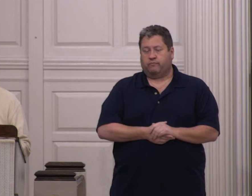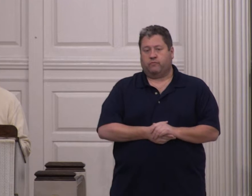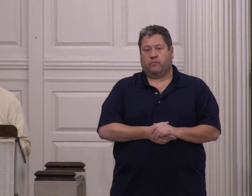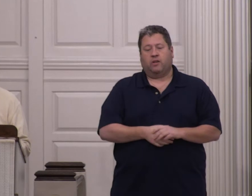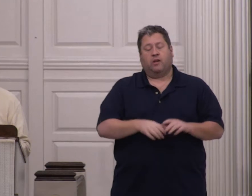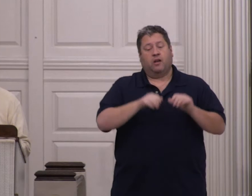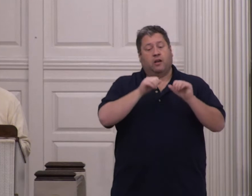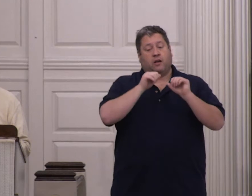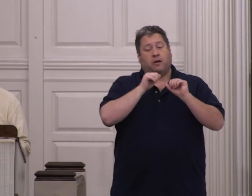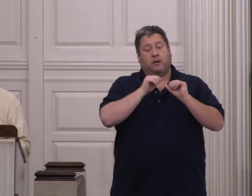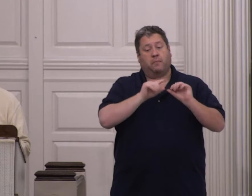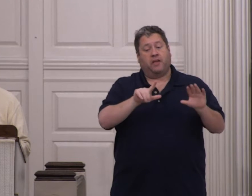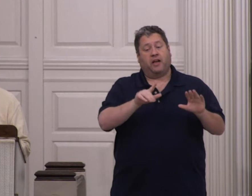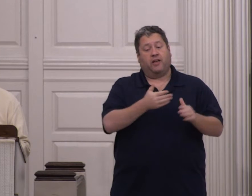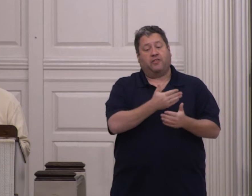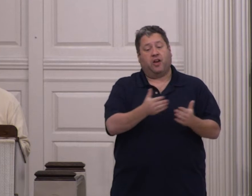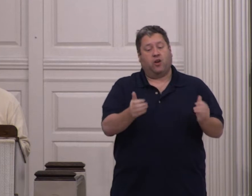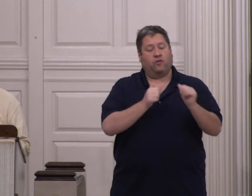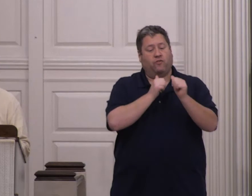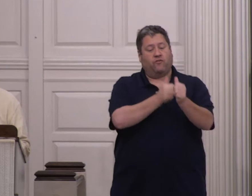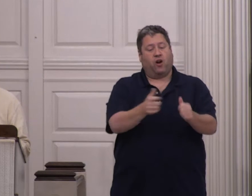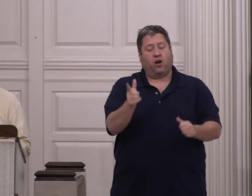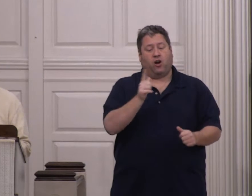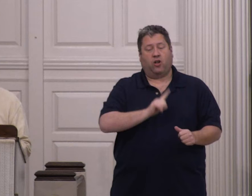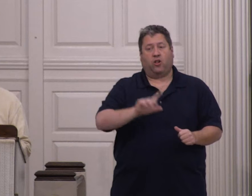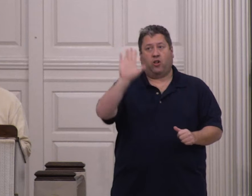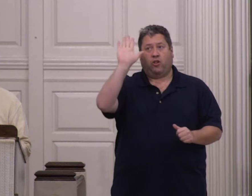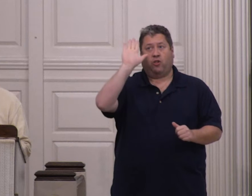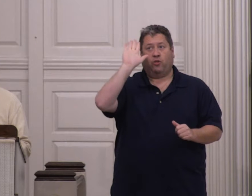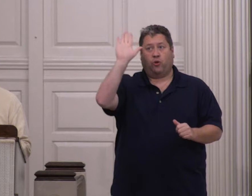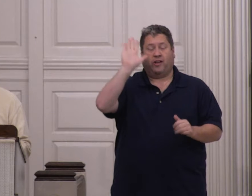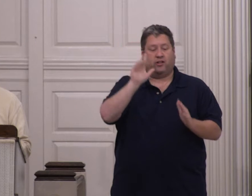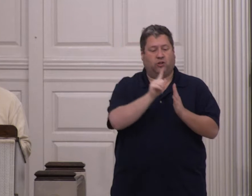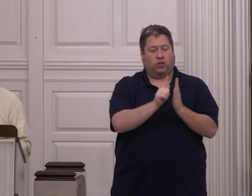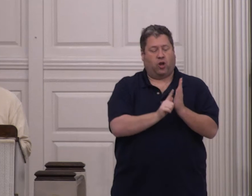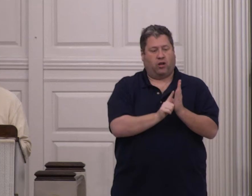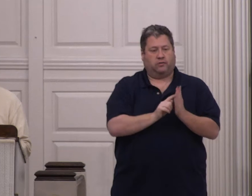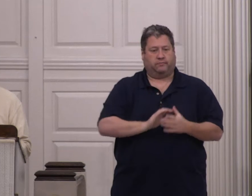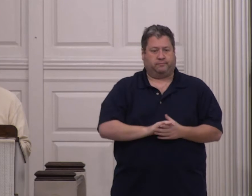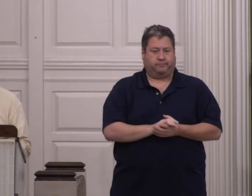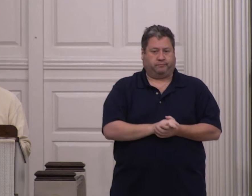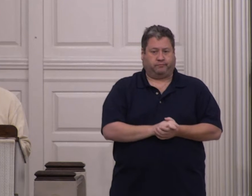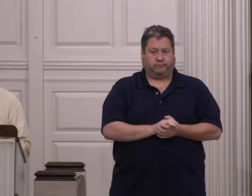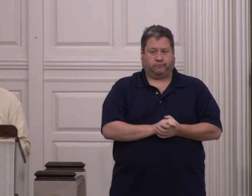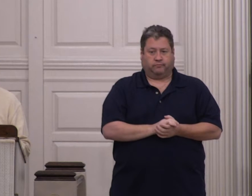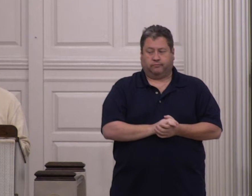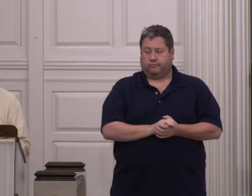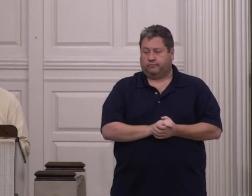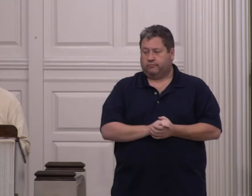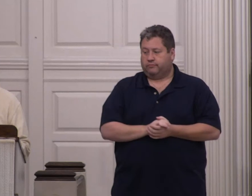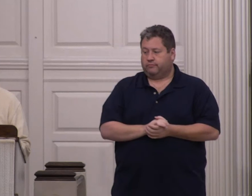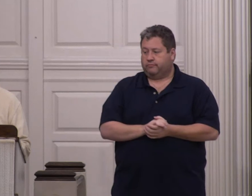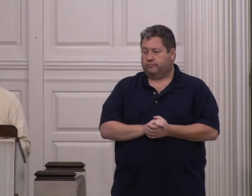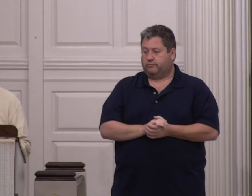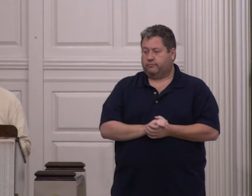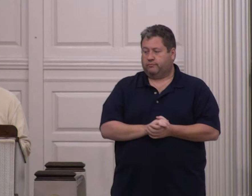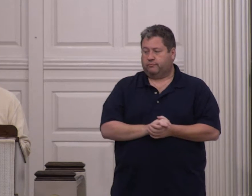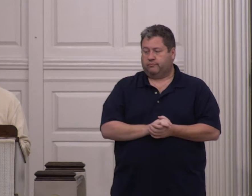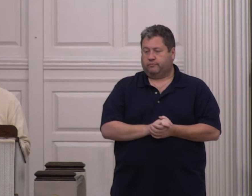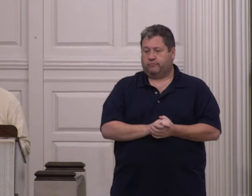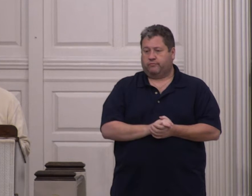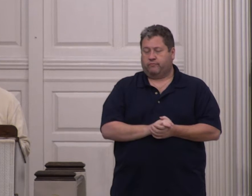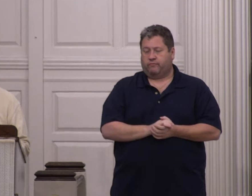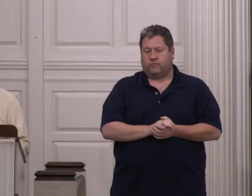Blessed are they who follow the law of the Lord. Blessed are they who follow the law of the Lord.